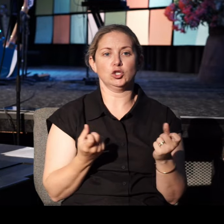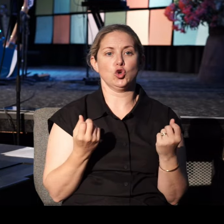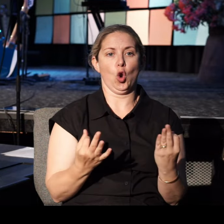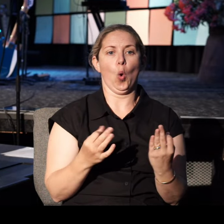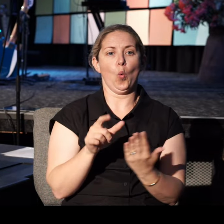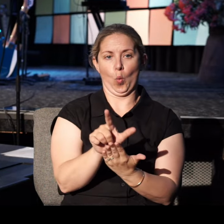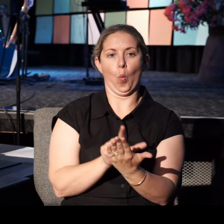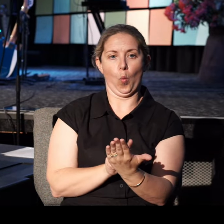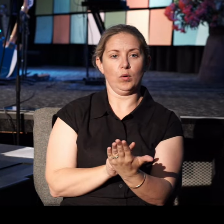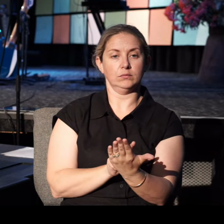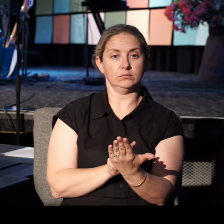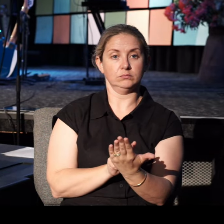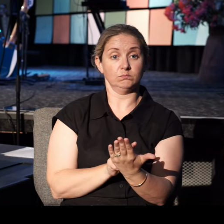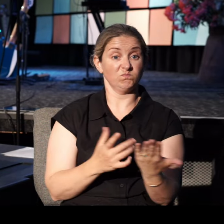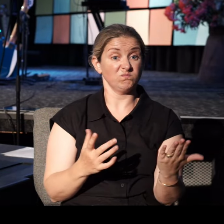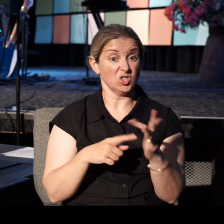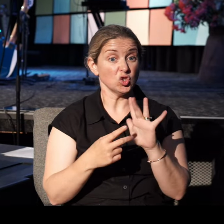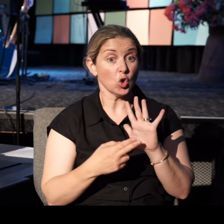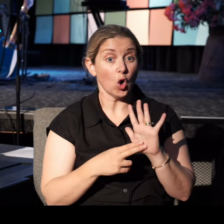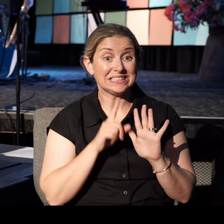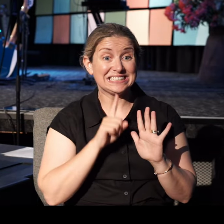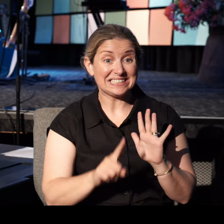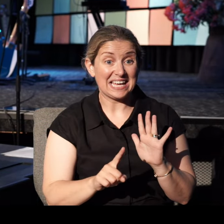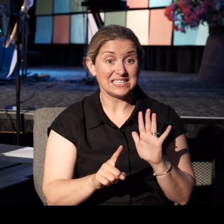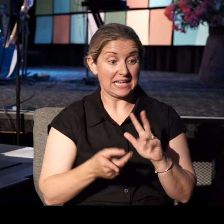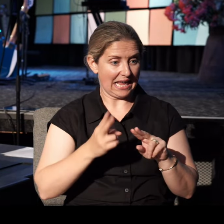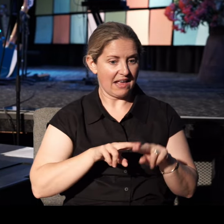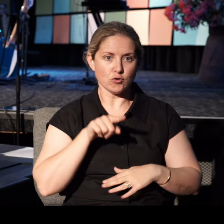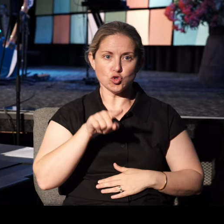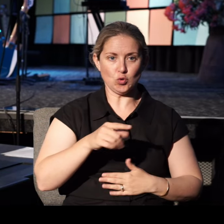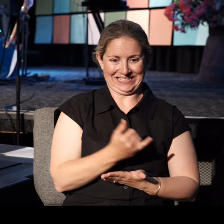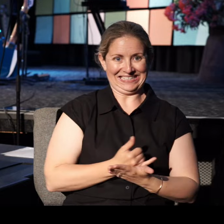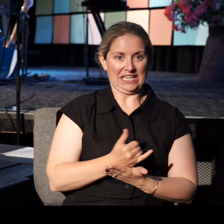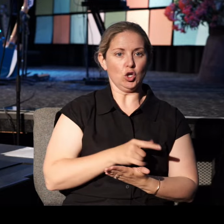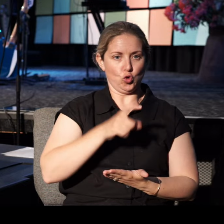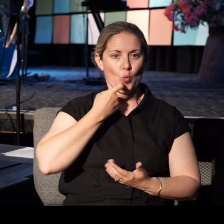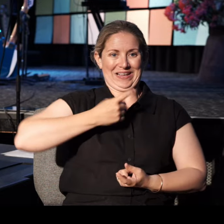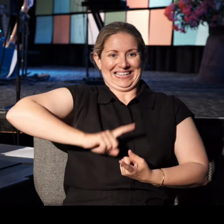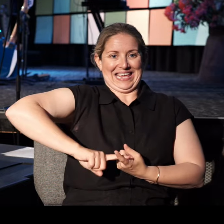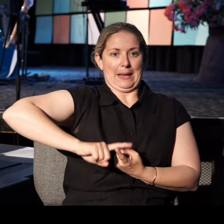lives in him keeps on in lawlessness.